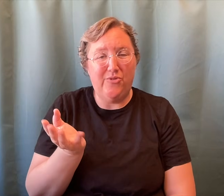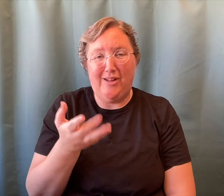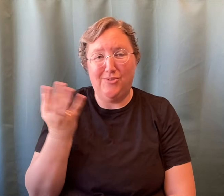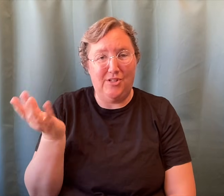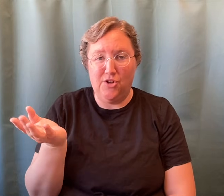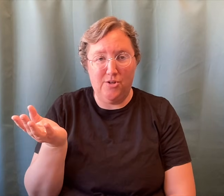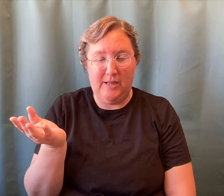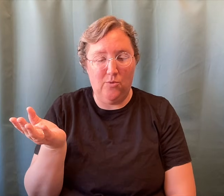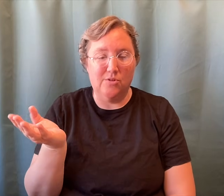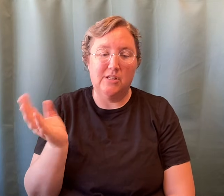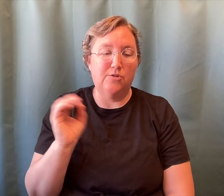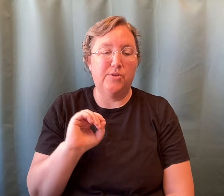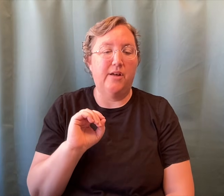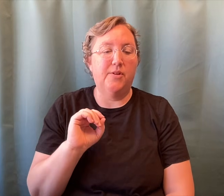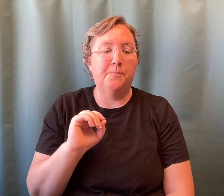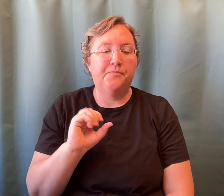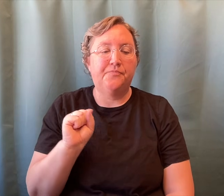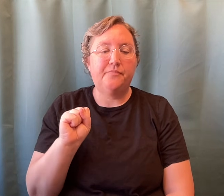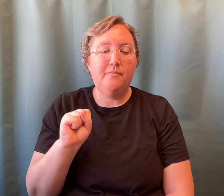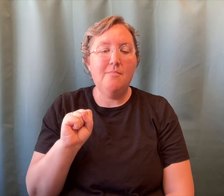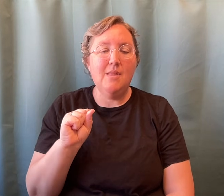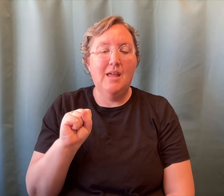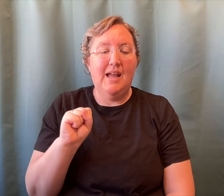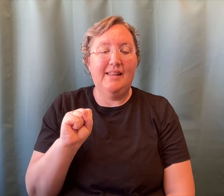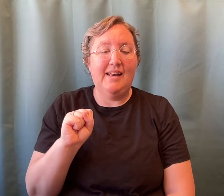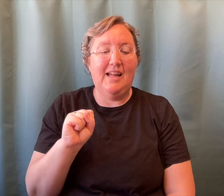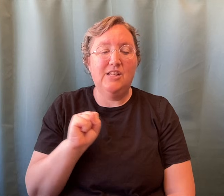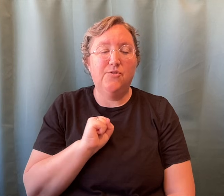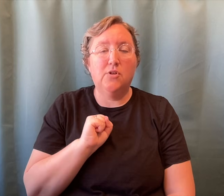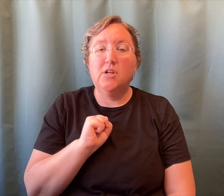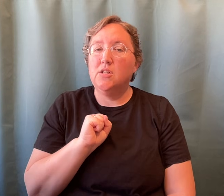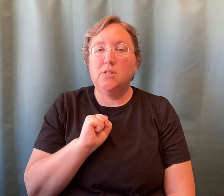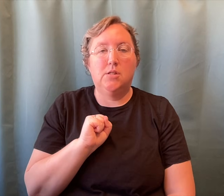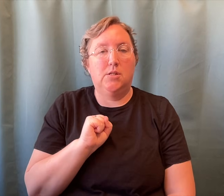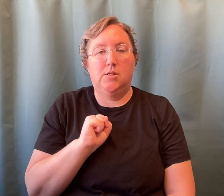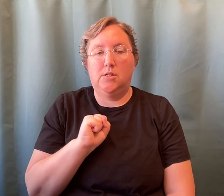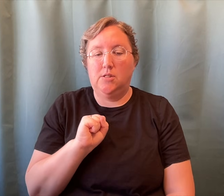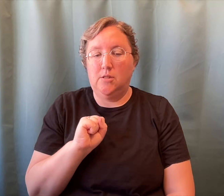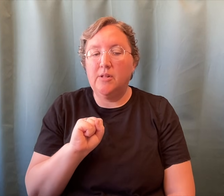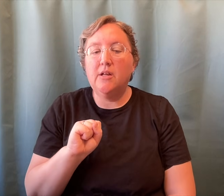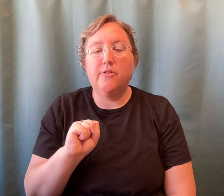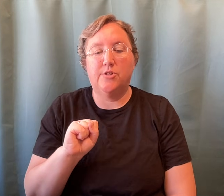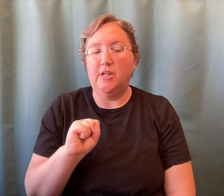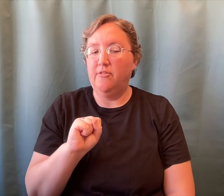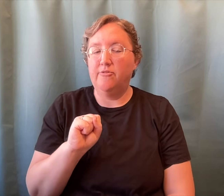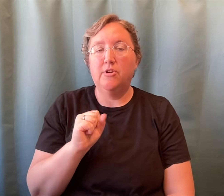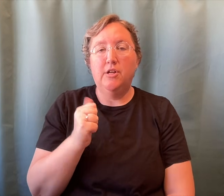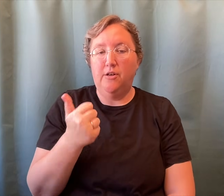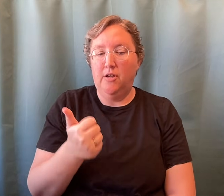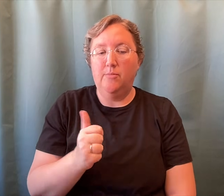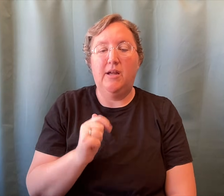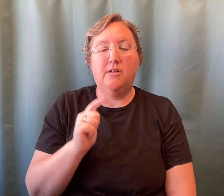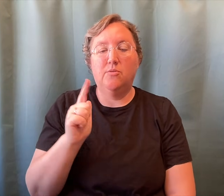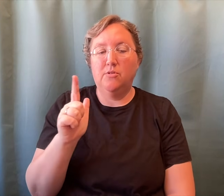vowels and it's hard to make words in English without them. And that S for some of the other stuff,